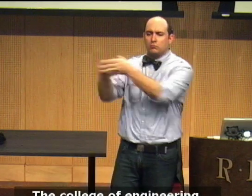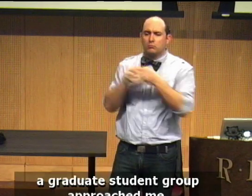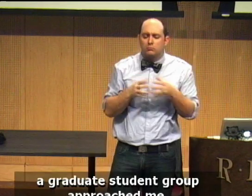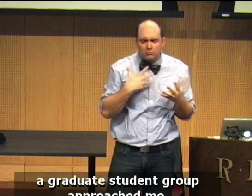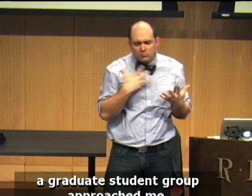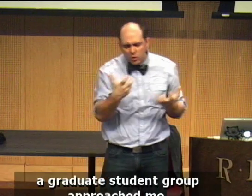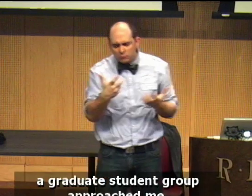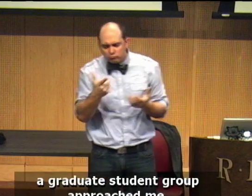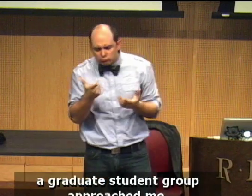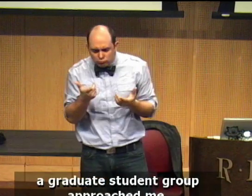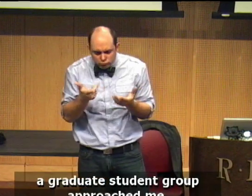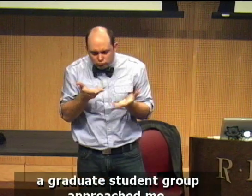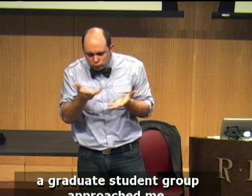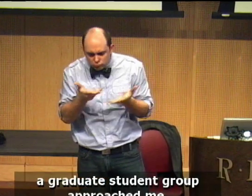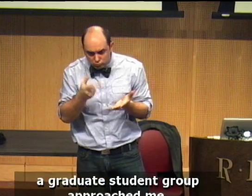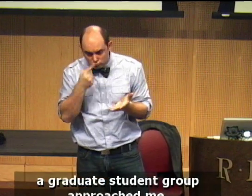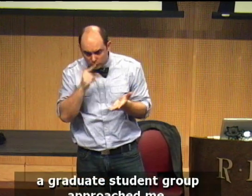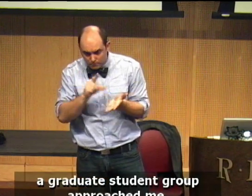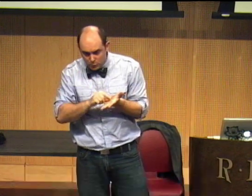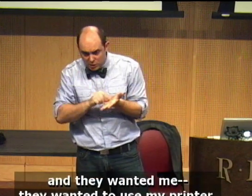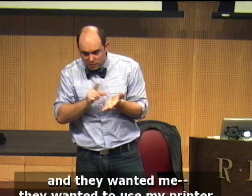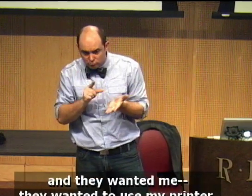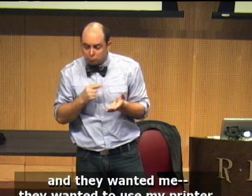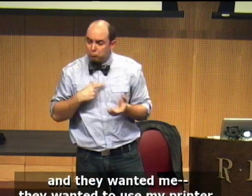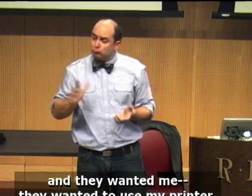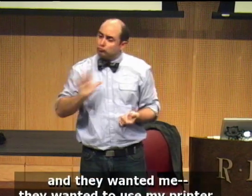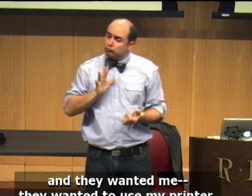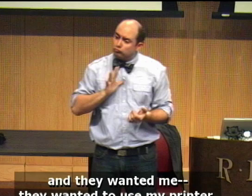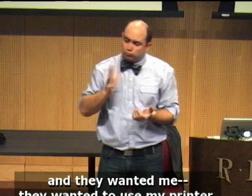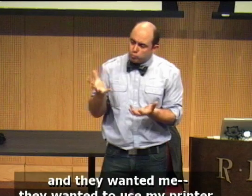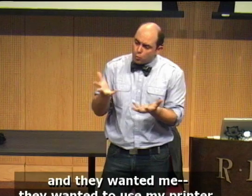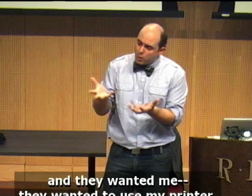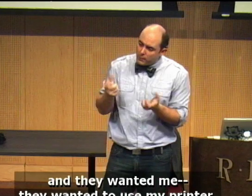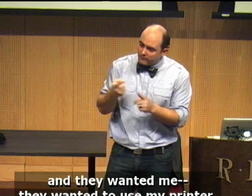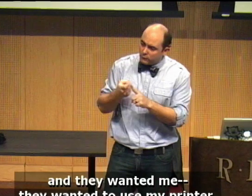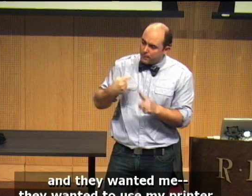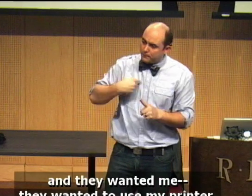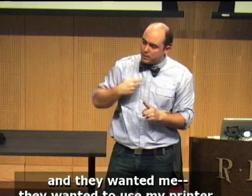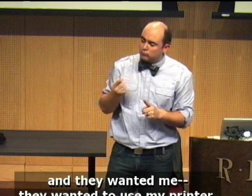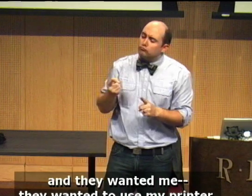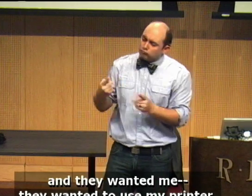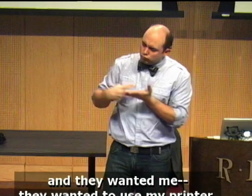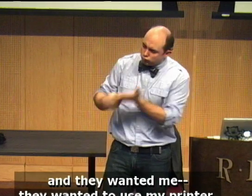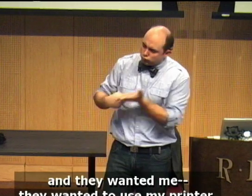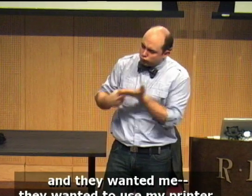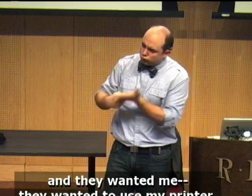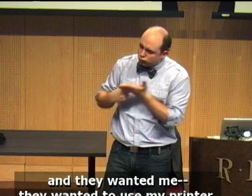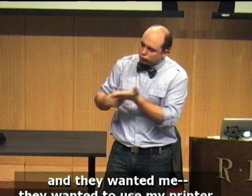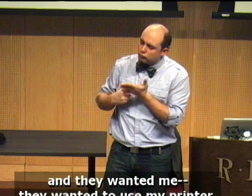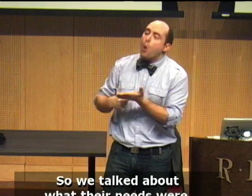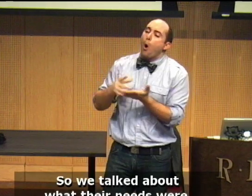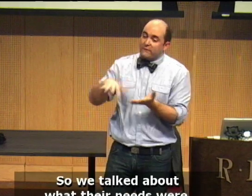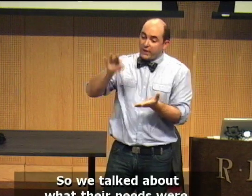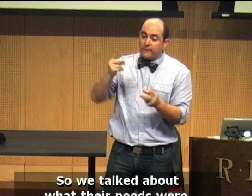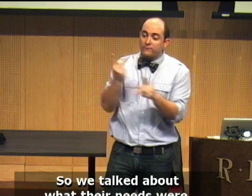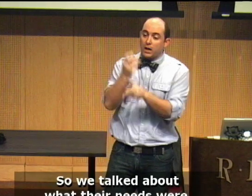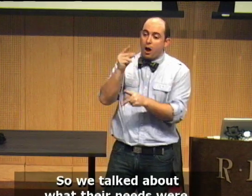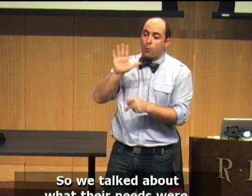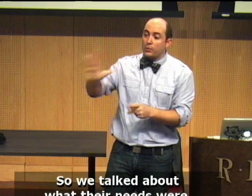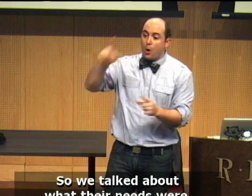graduate student group, approached me, and they wanted to use my printer. So we talked about what